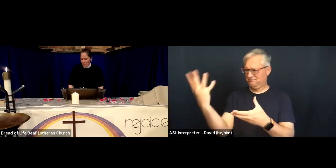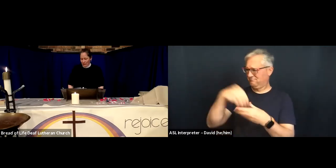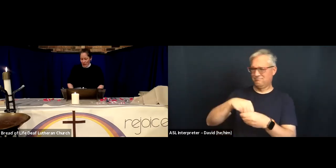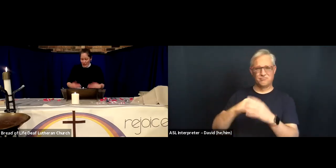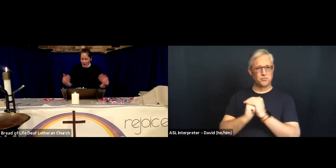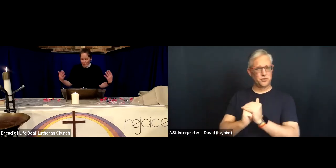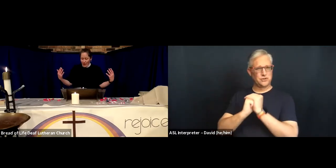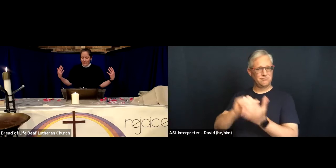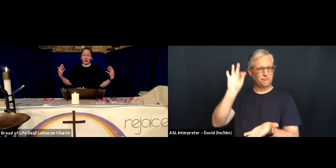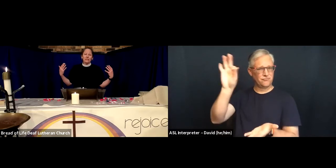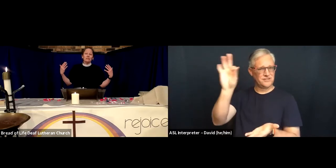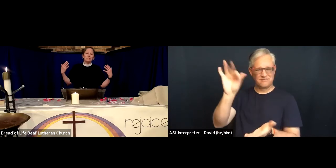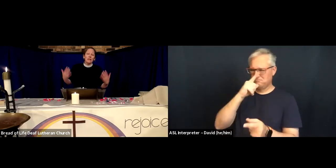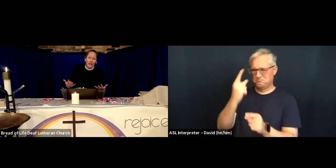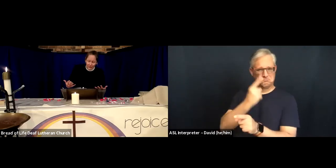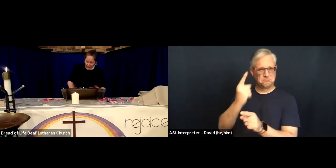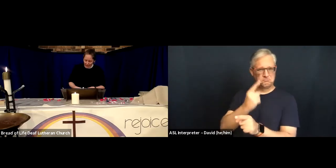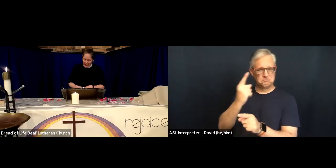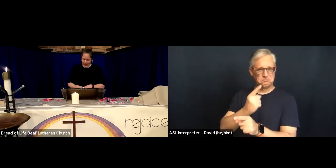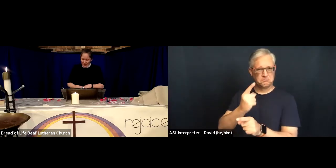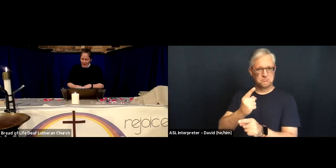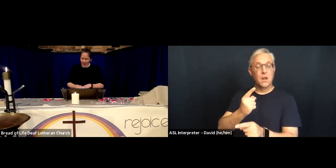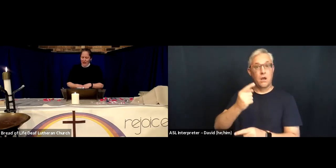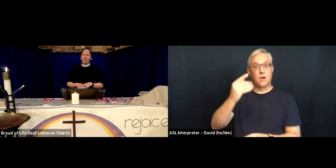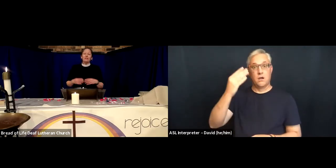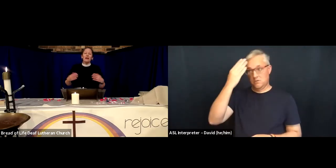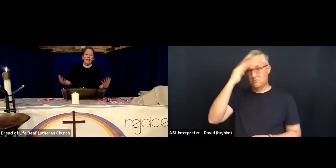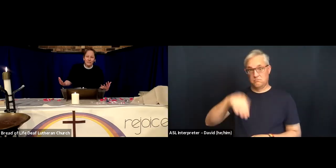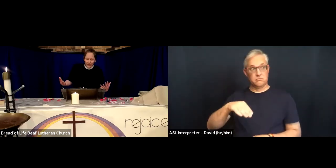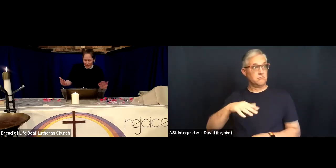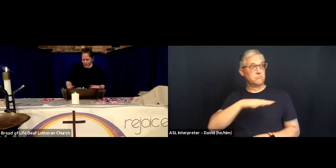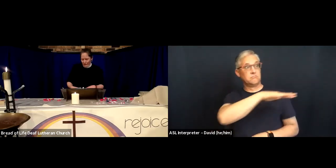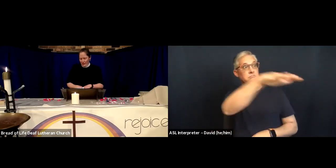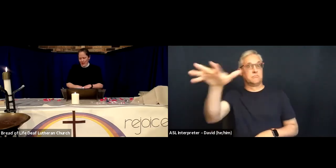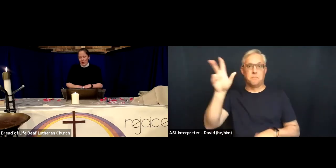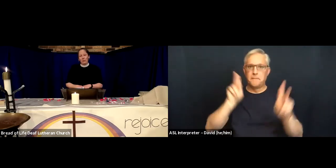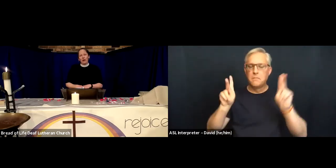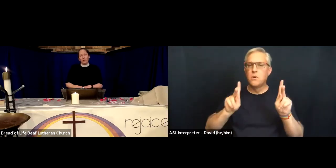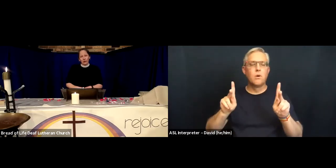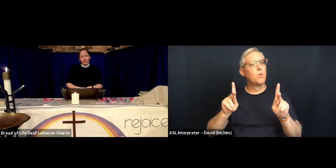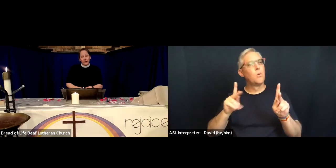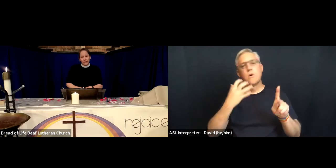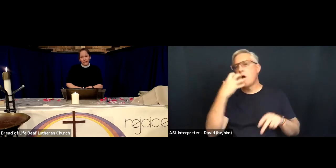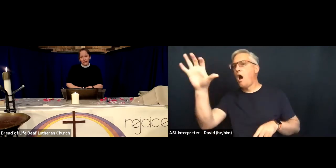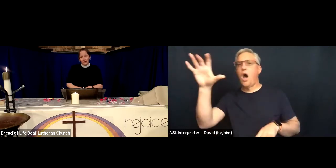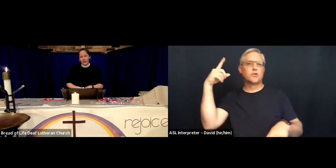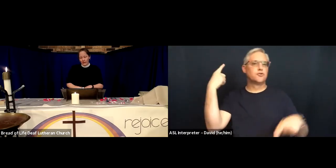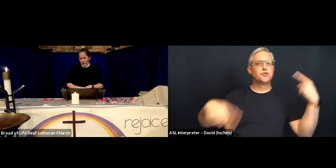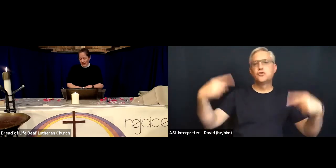Especially because right now there is lots of disagreement, lots of controversy about